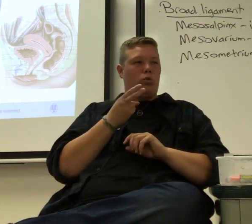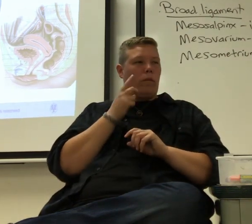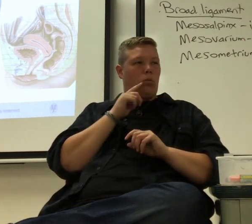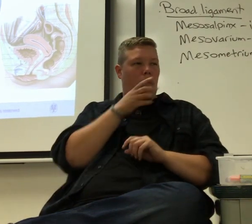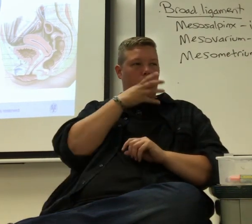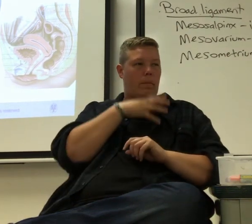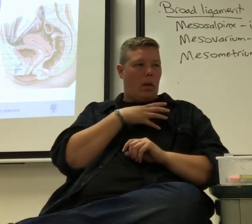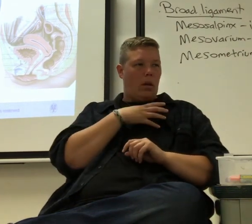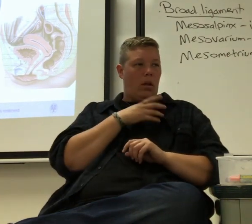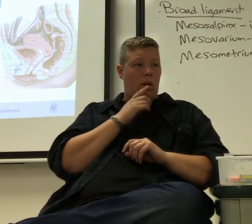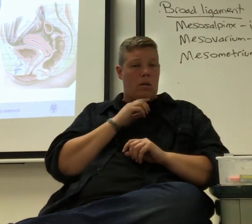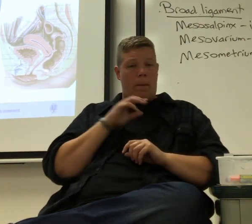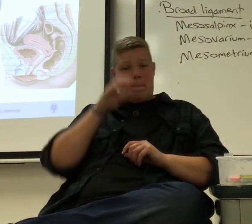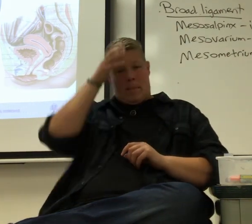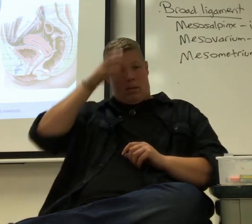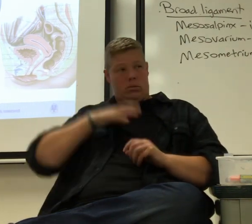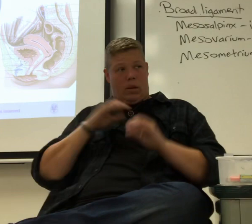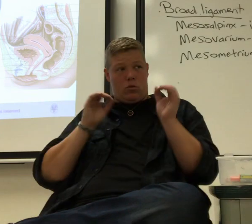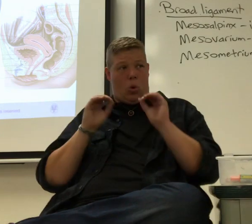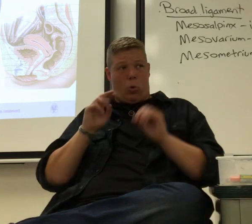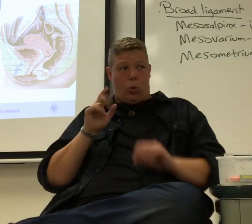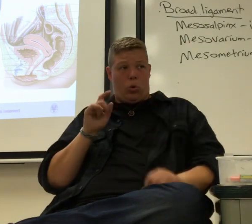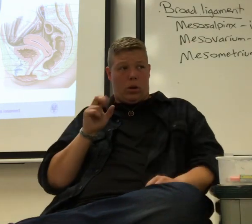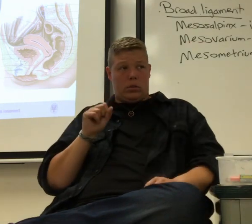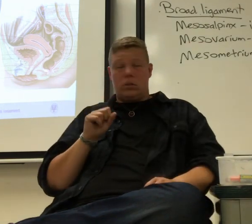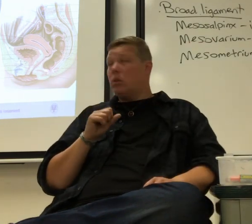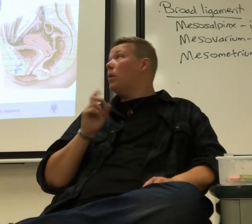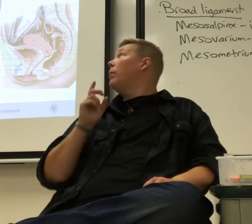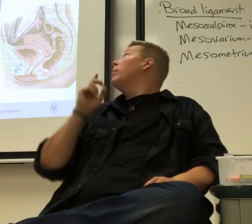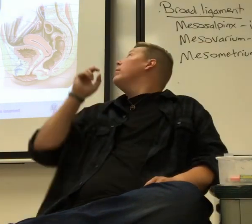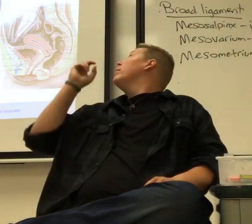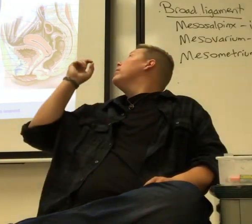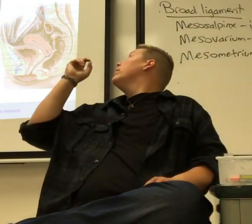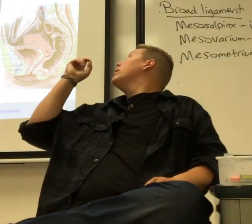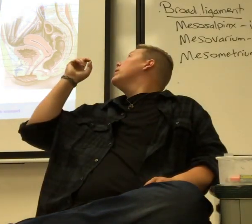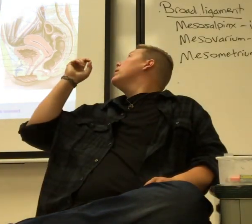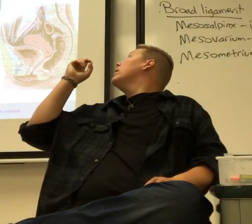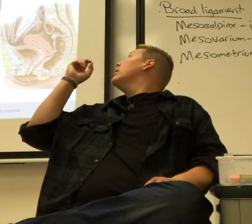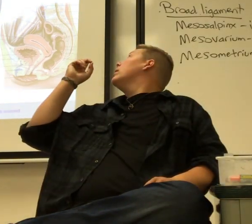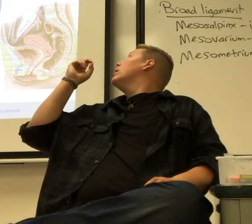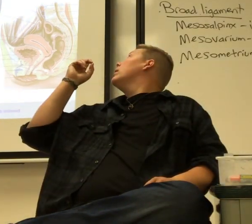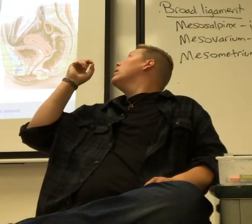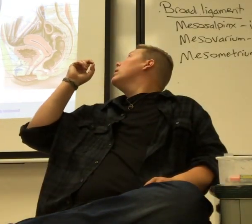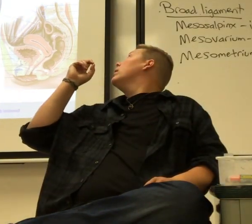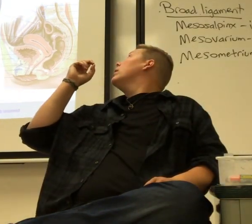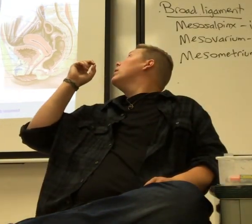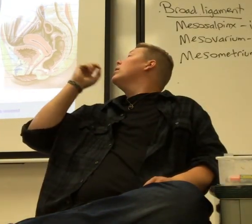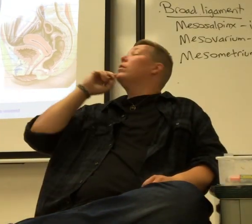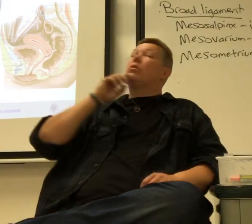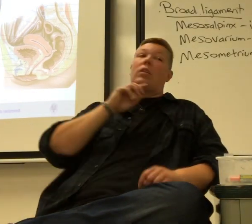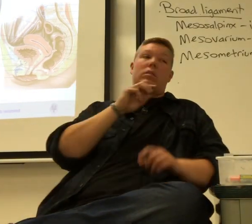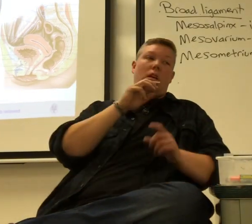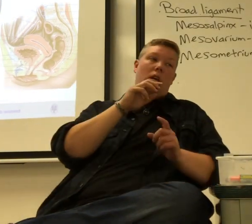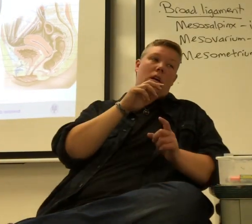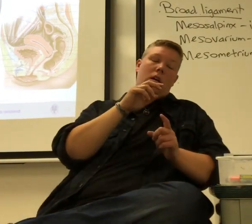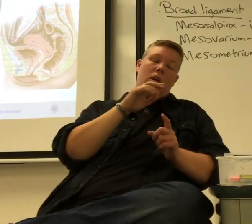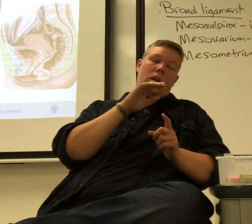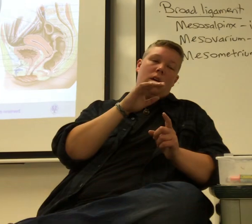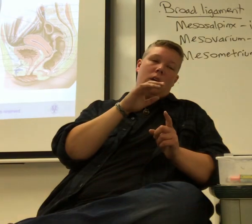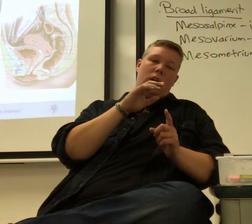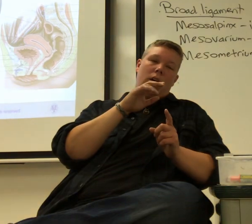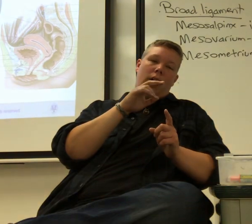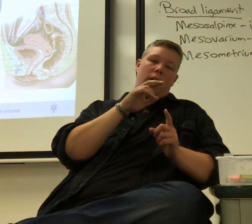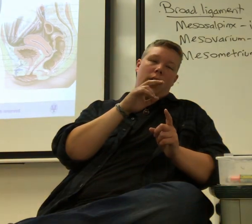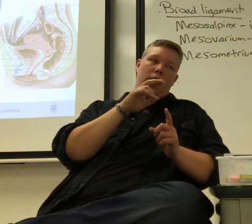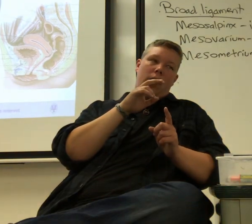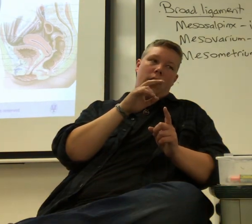have a uterus. So you should identify this little pouch as the vesico-uterine pouch, and this one as the recto-uterine pouch. Okay? One in